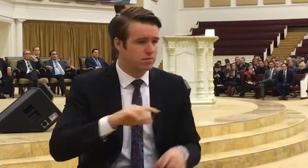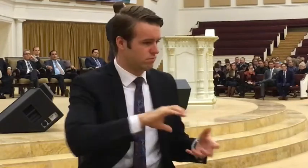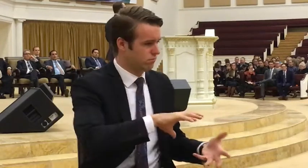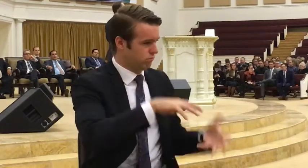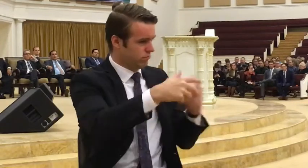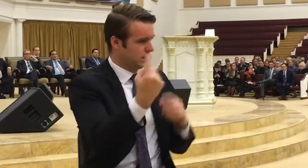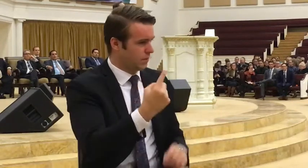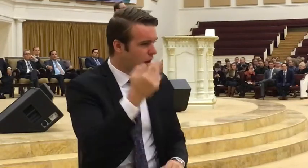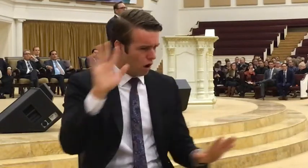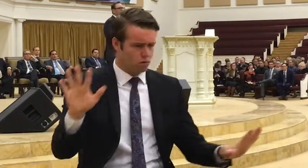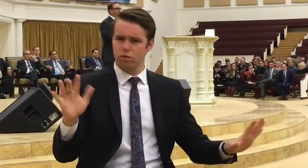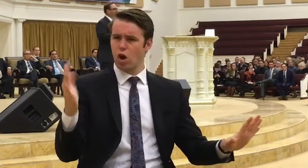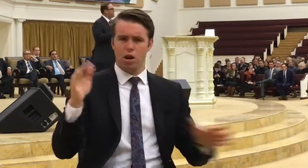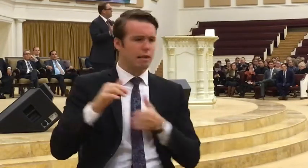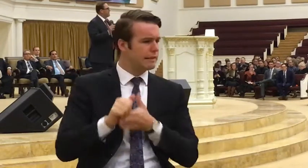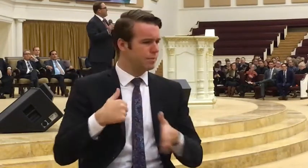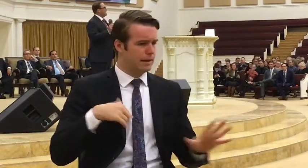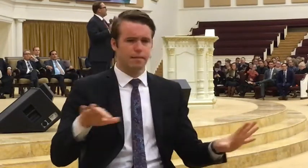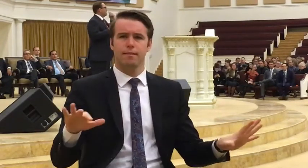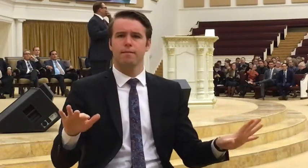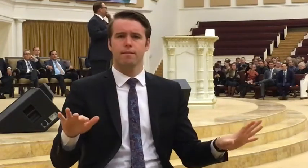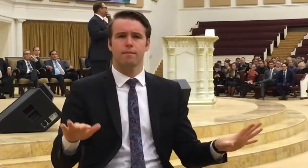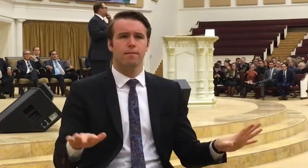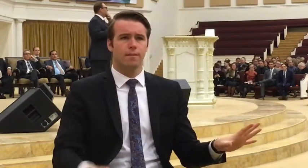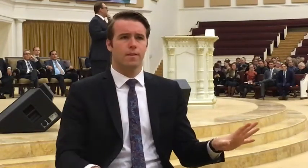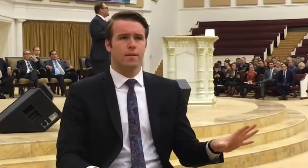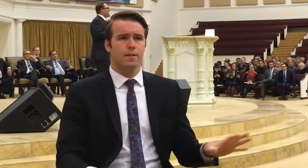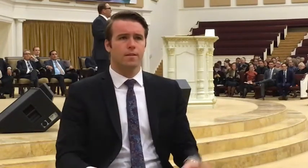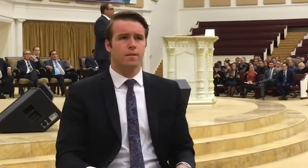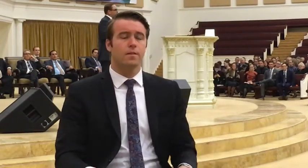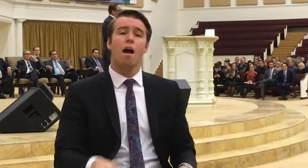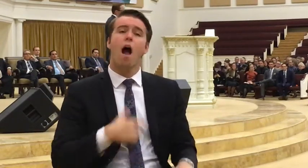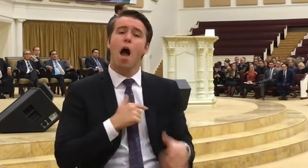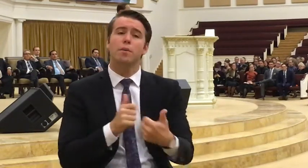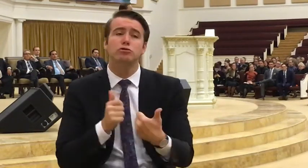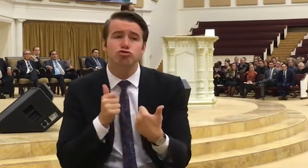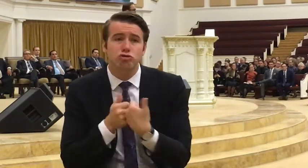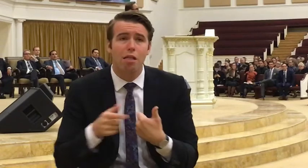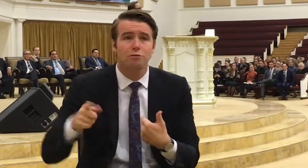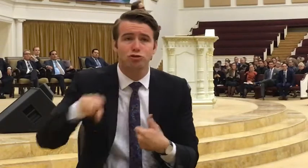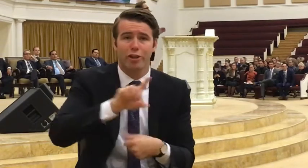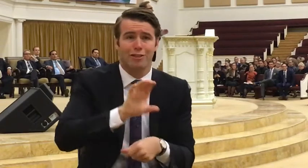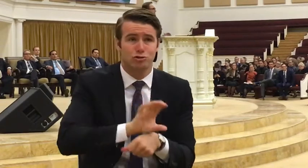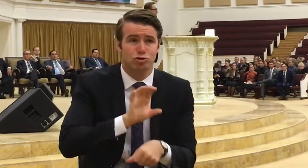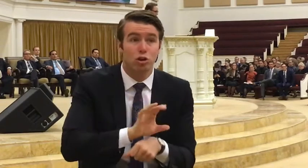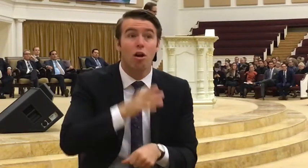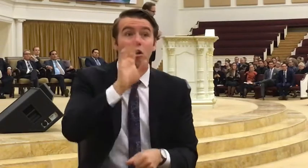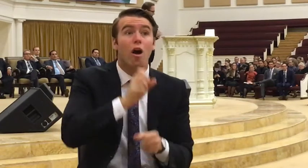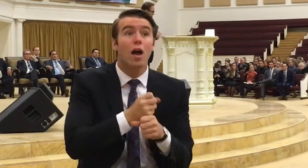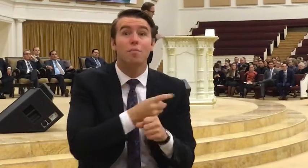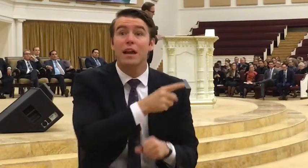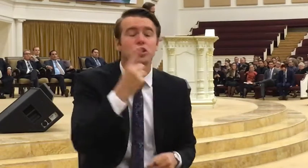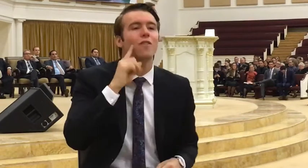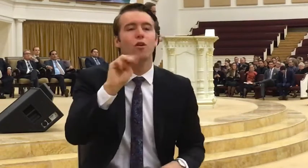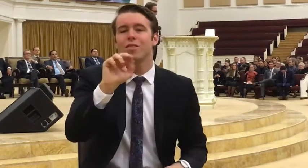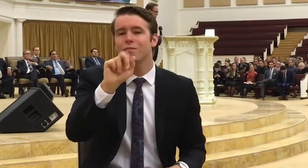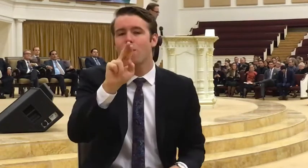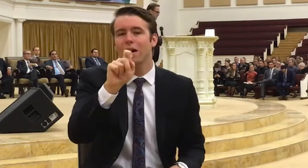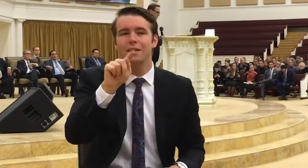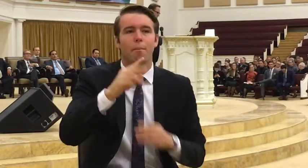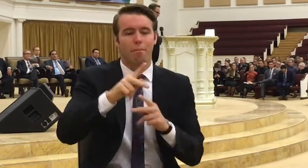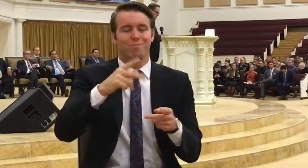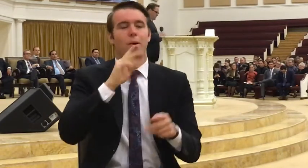You're in here somewhere. Lead me, guide me. I'm challenging this church. You were made for the marketplace.